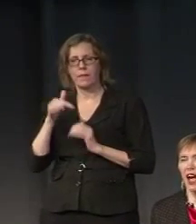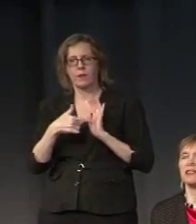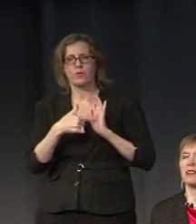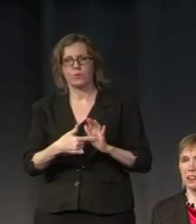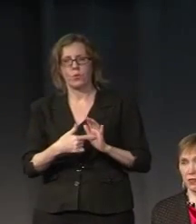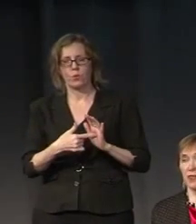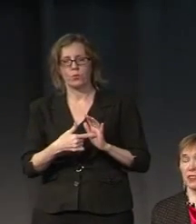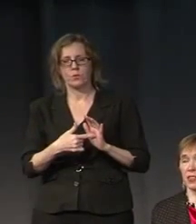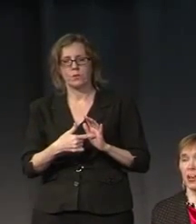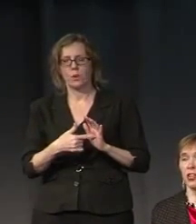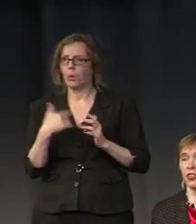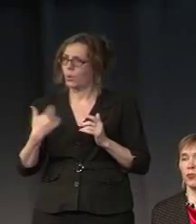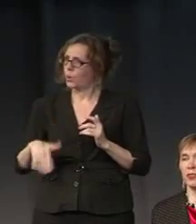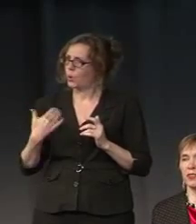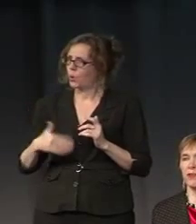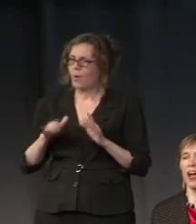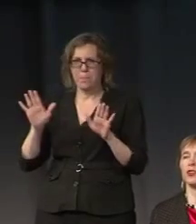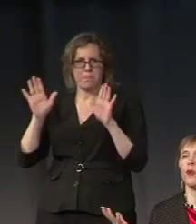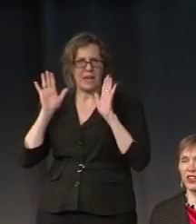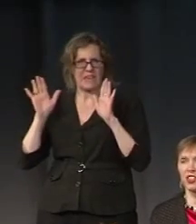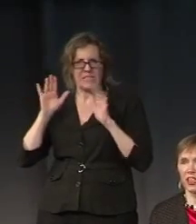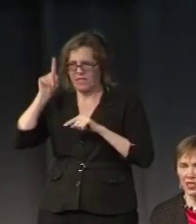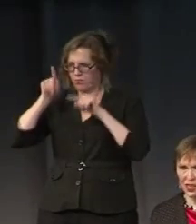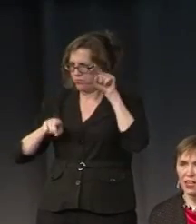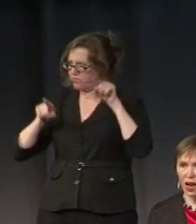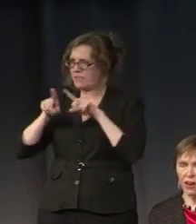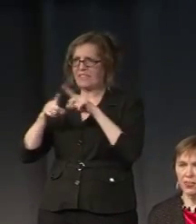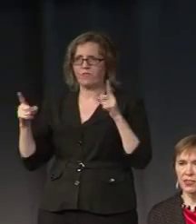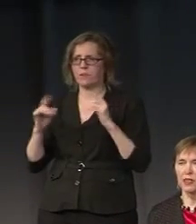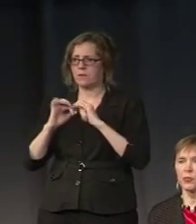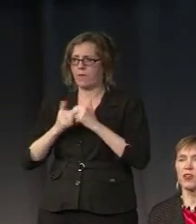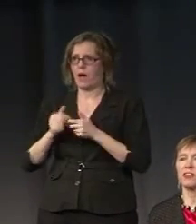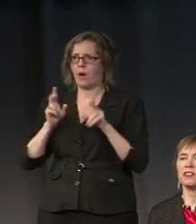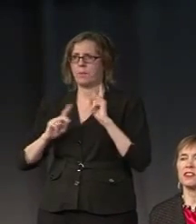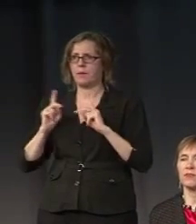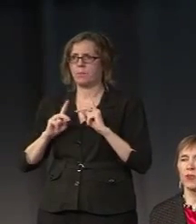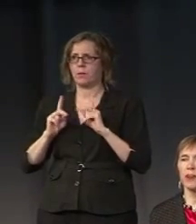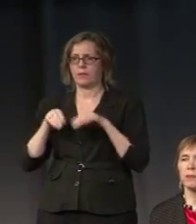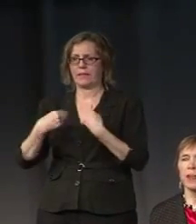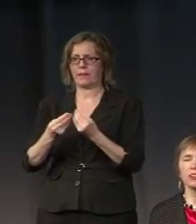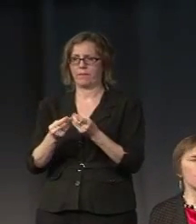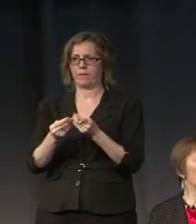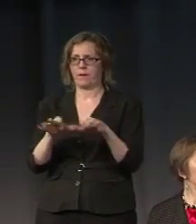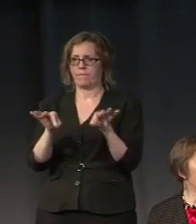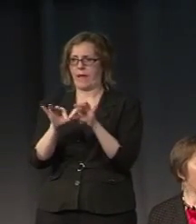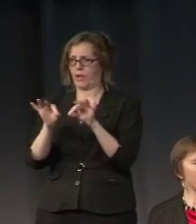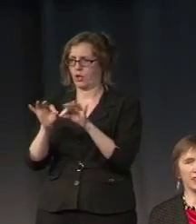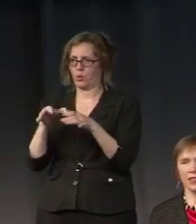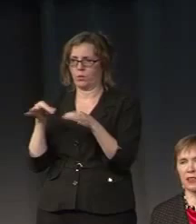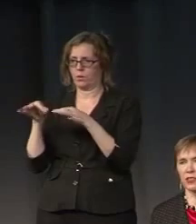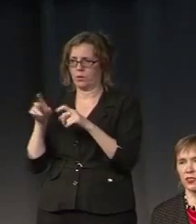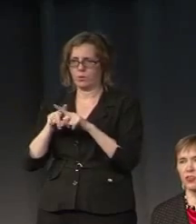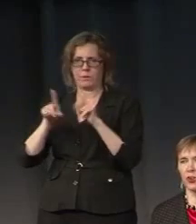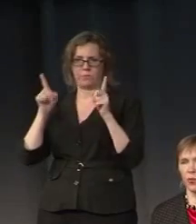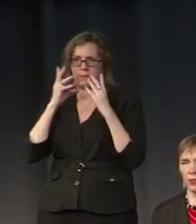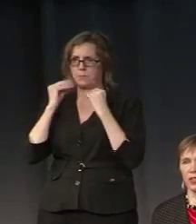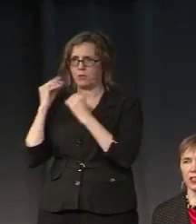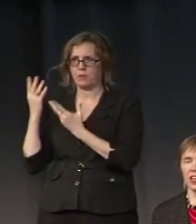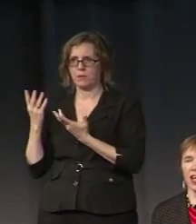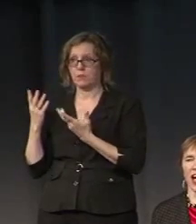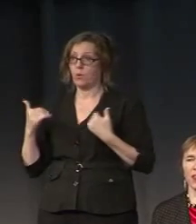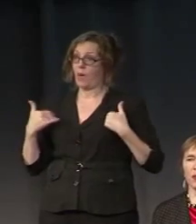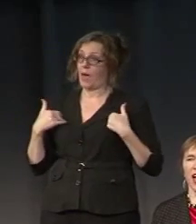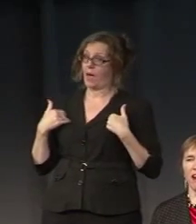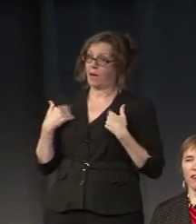of fantastic difference in humans' valuation of these experiences, right? So what we have is a certain